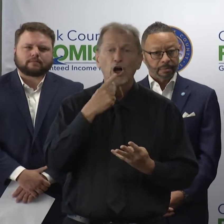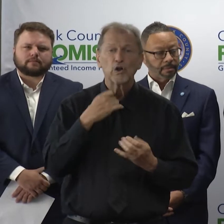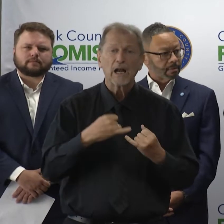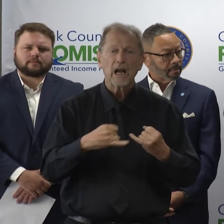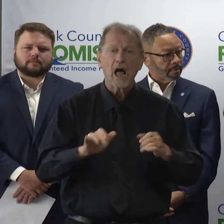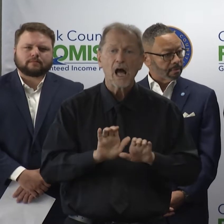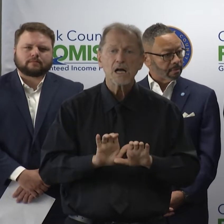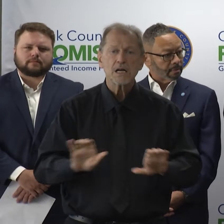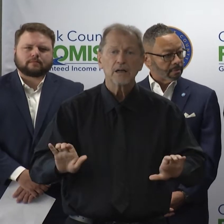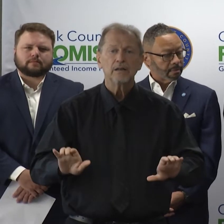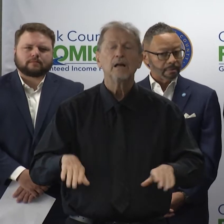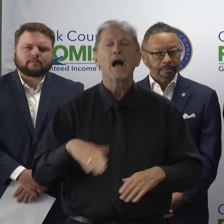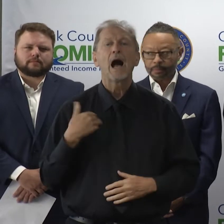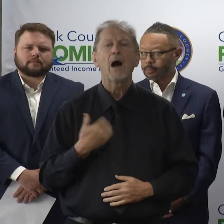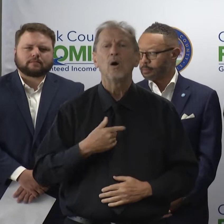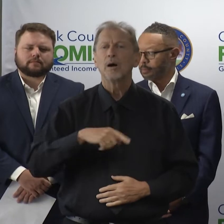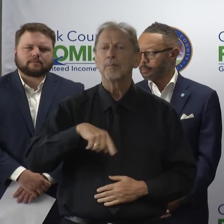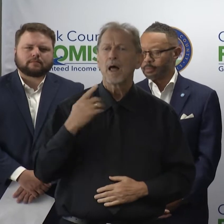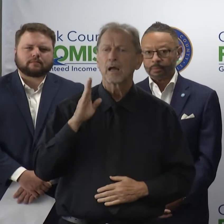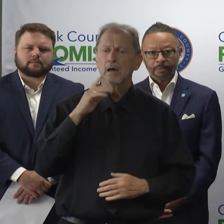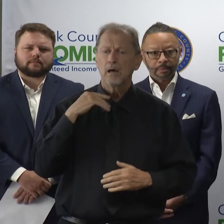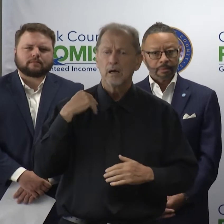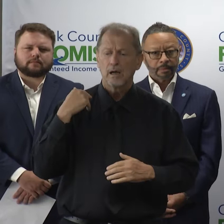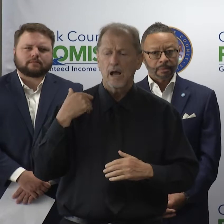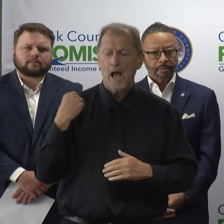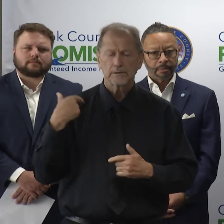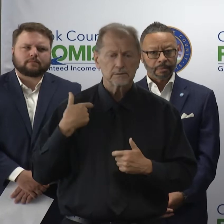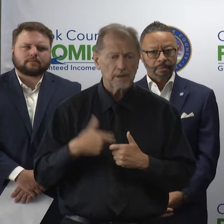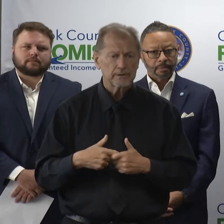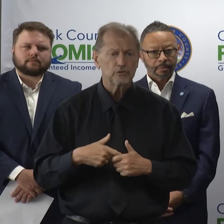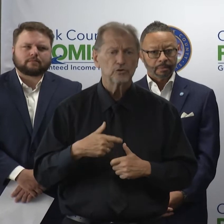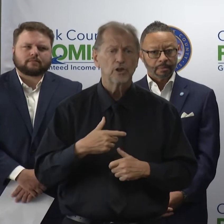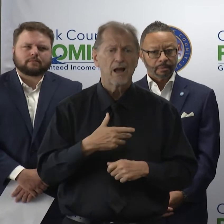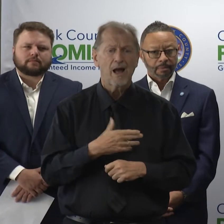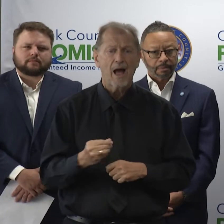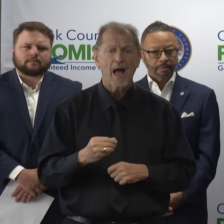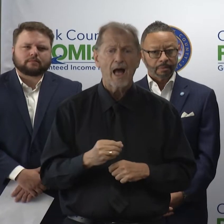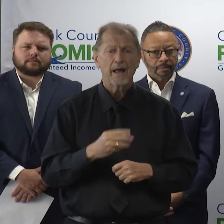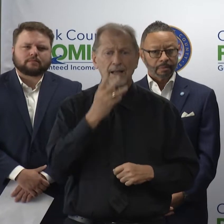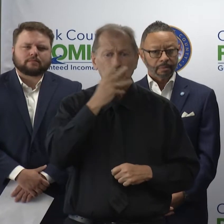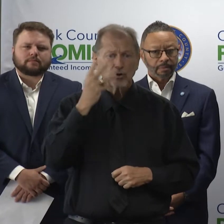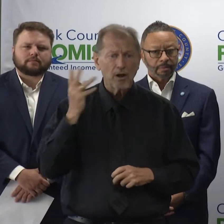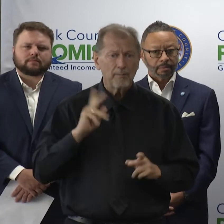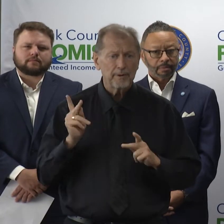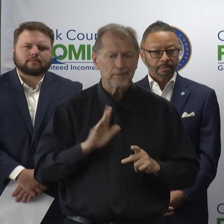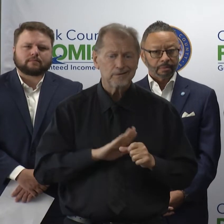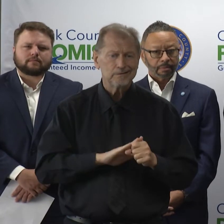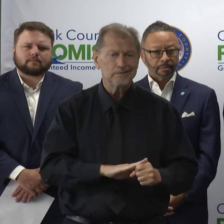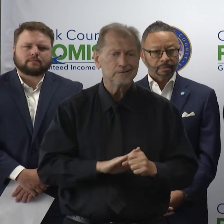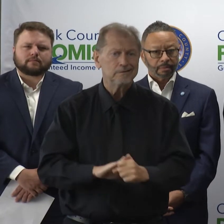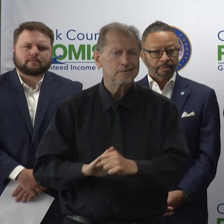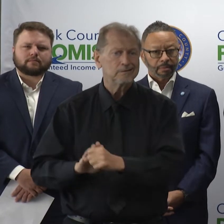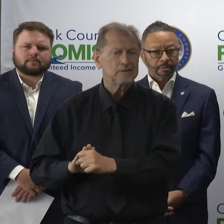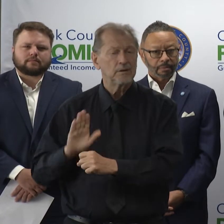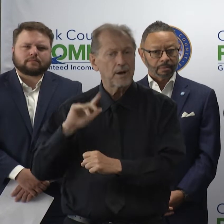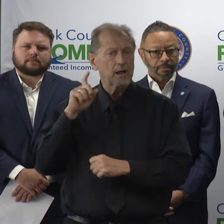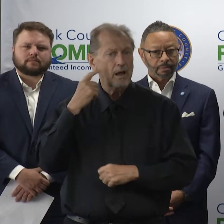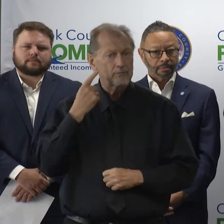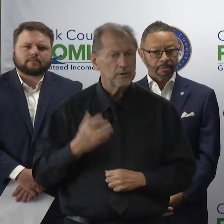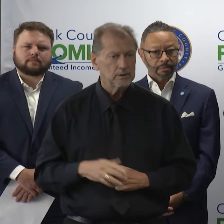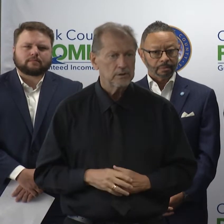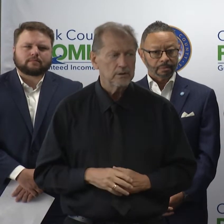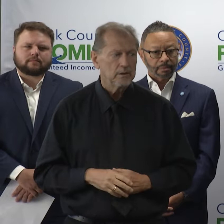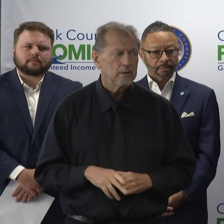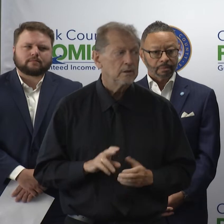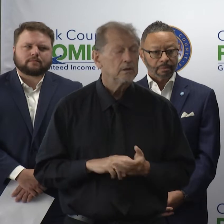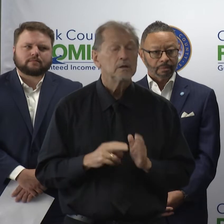communities have time and time again endured government-sponsored oppression. These injustices